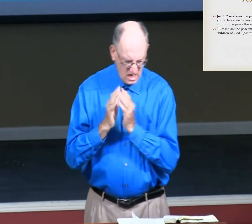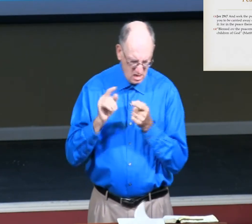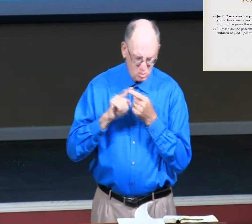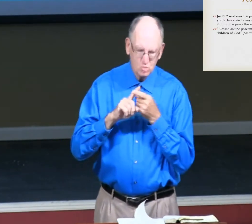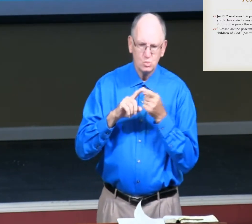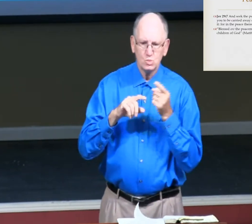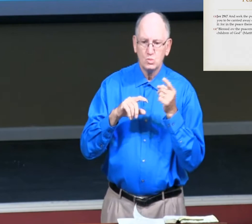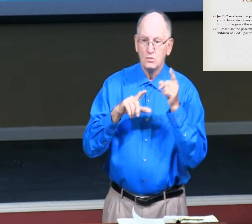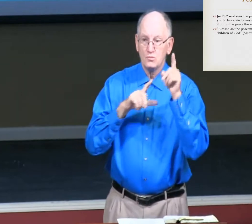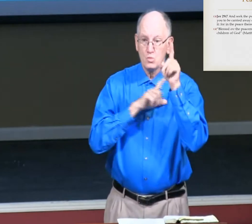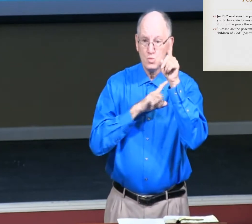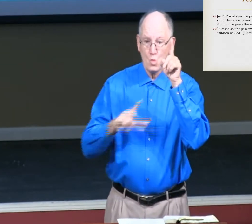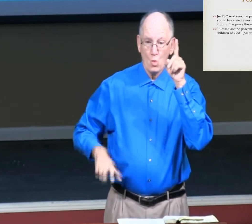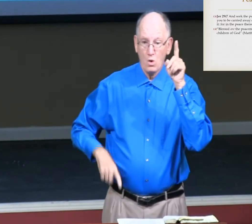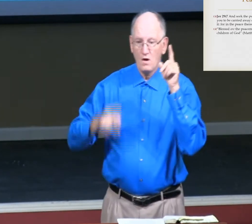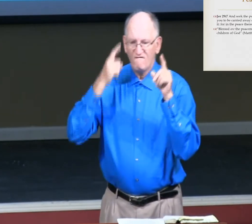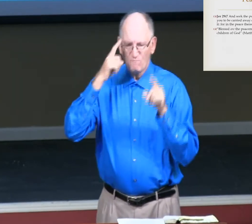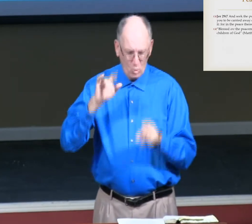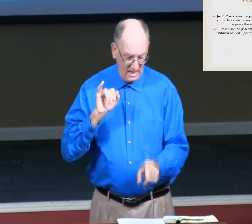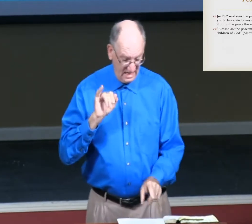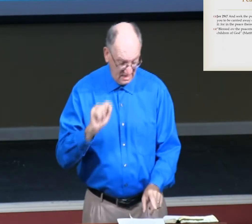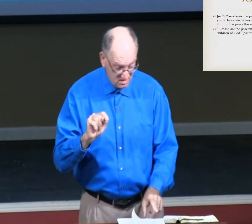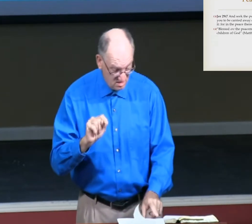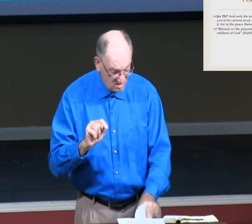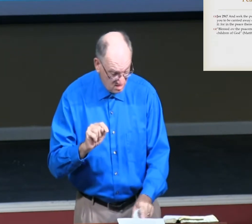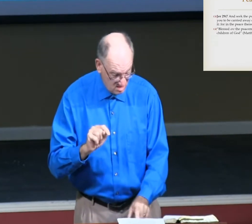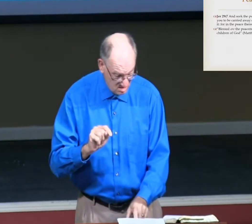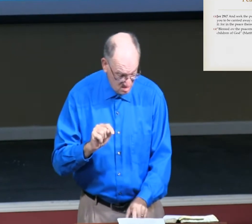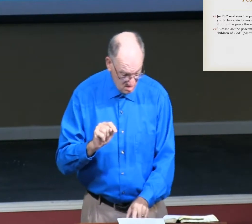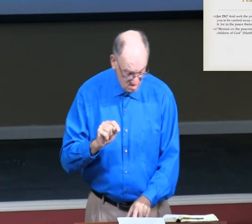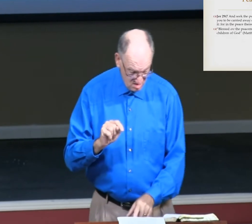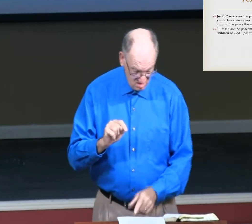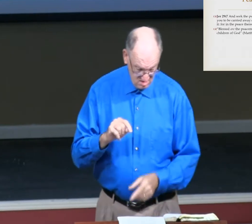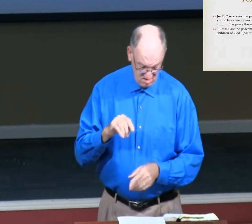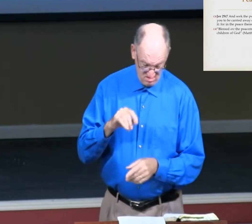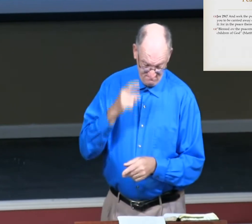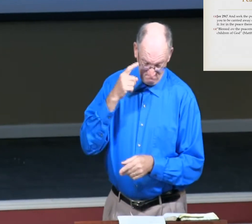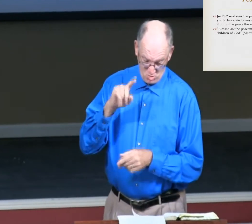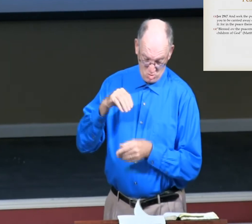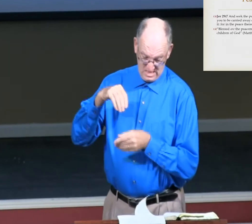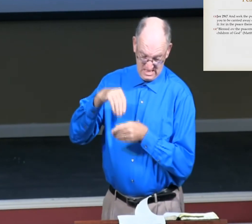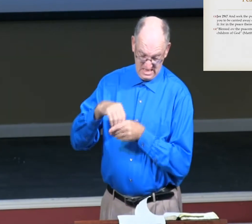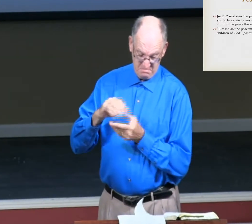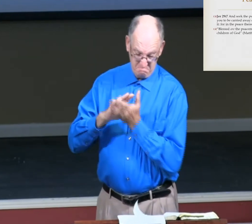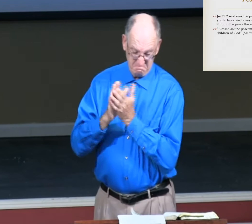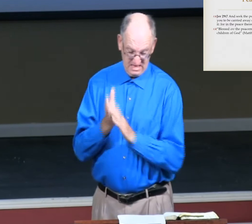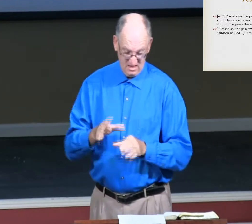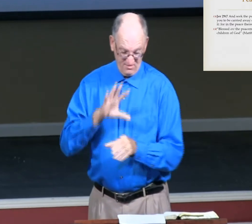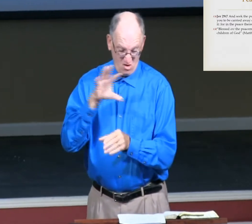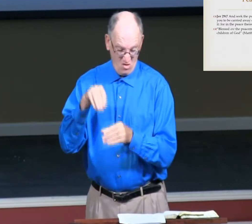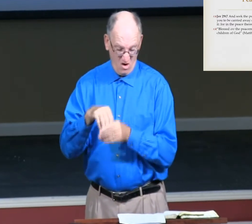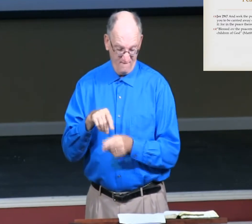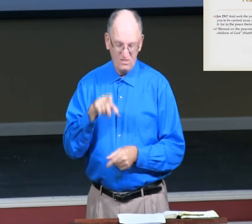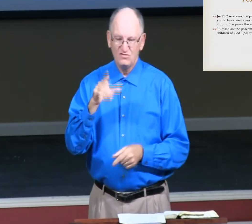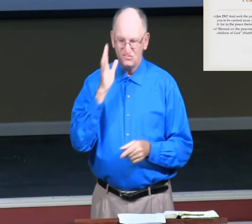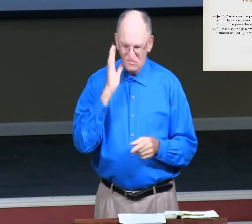captives, and pray unto the Lord for it. For in the peace thereof shall